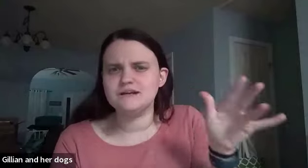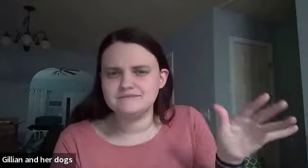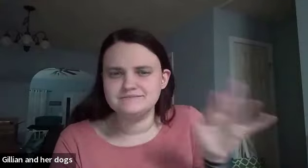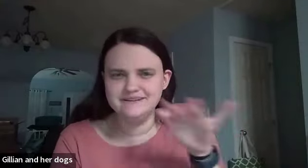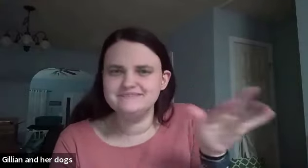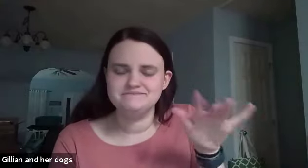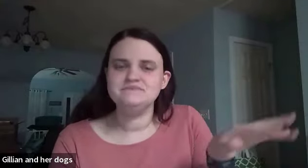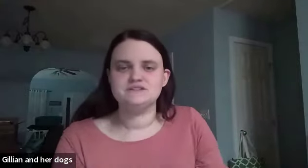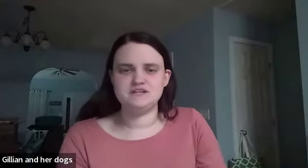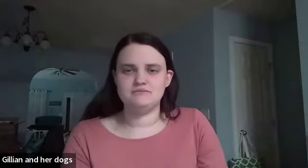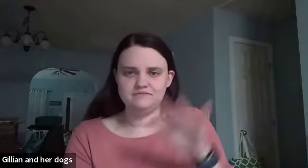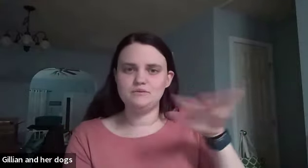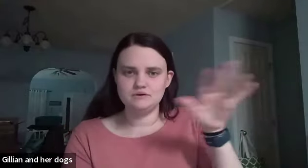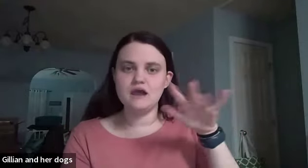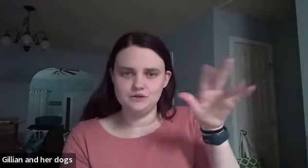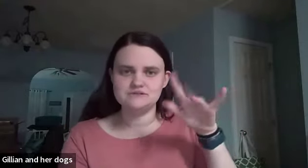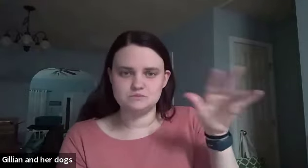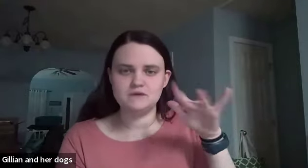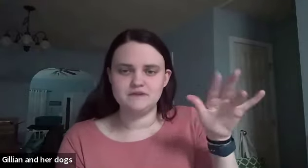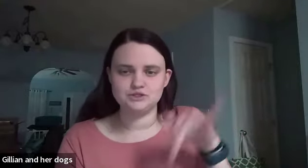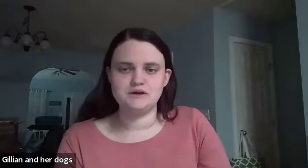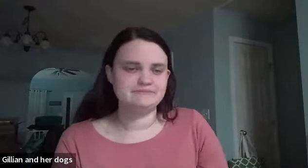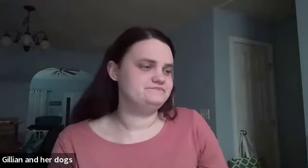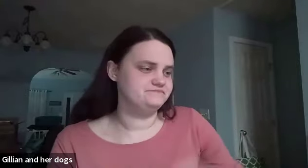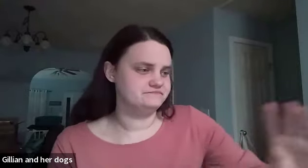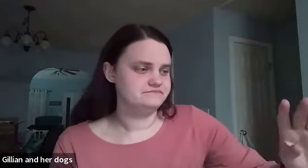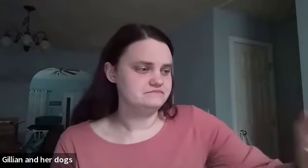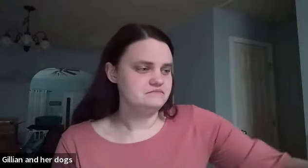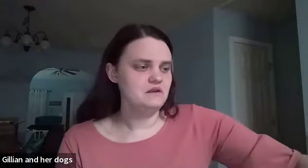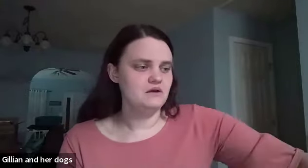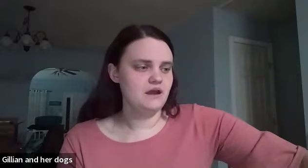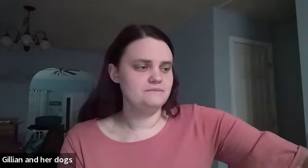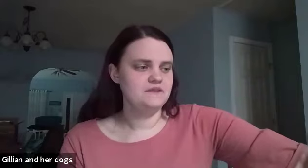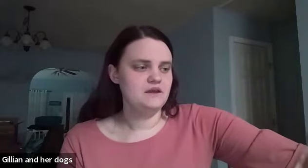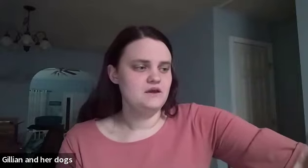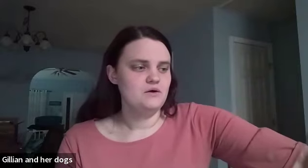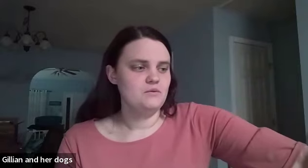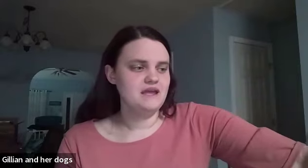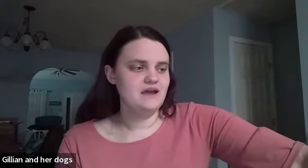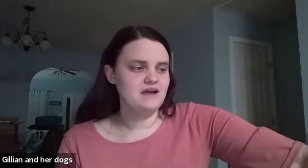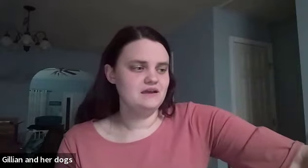What? So they will use this one, finger spell. Okay. We had